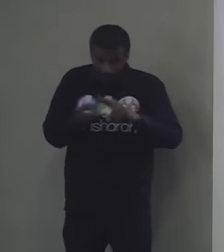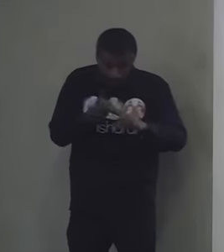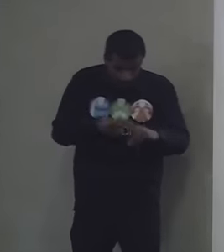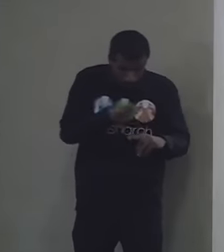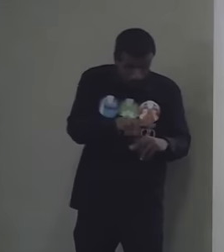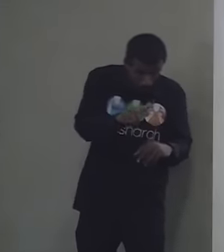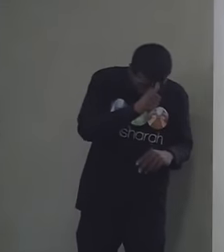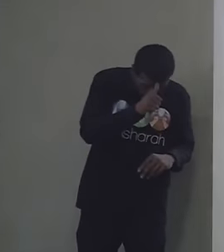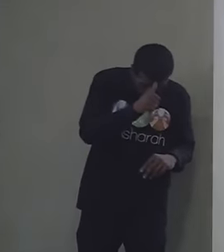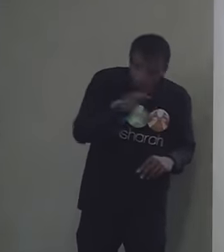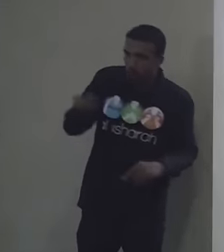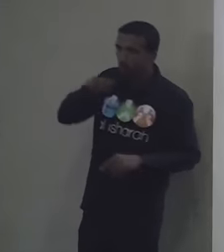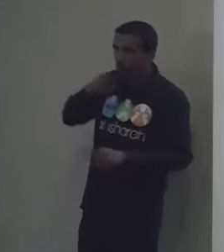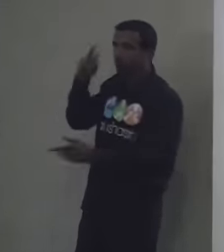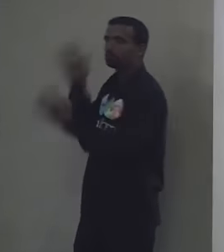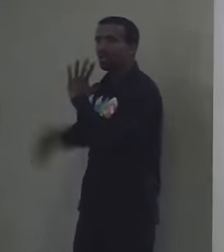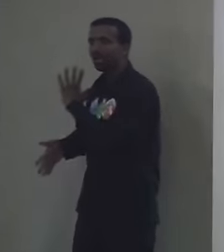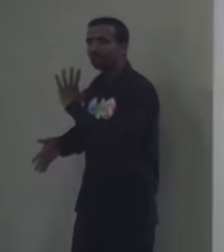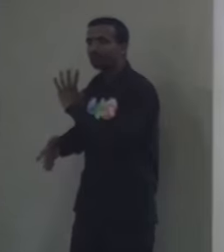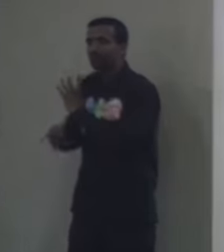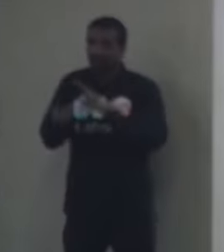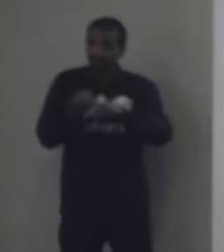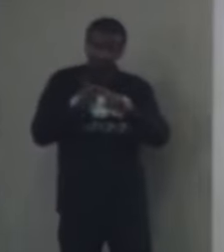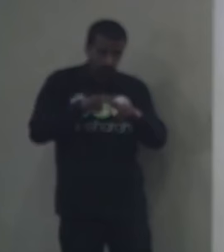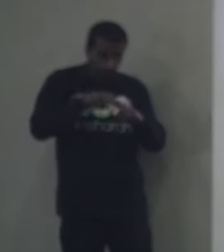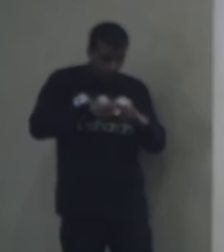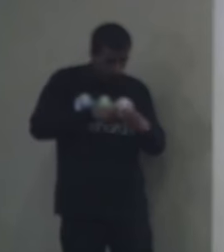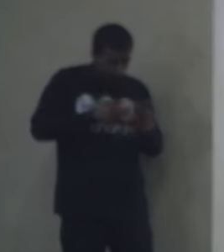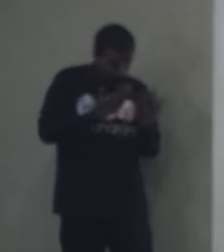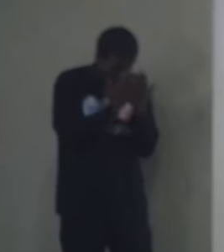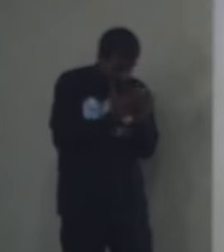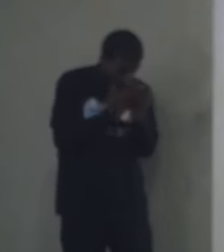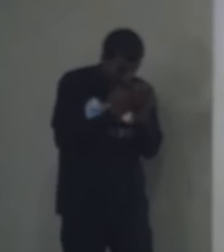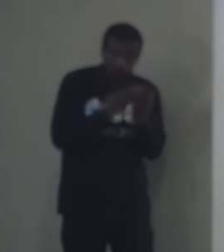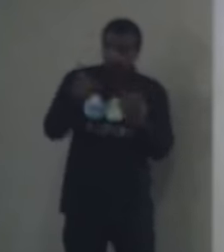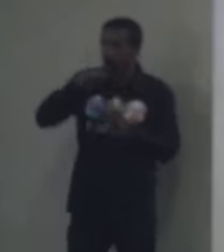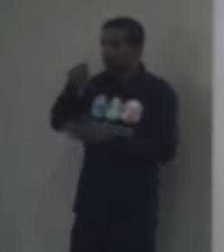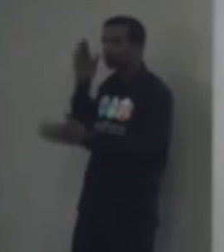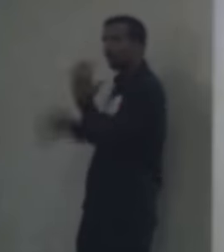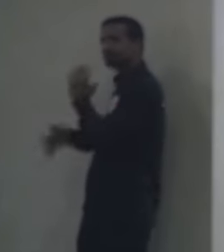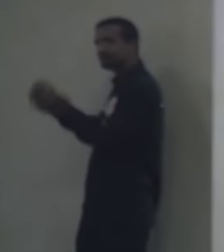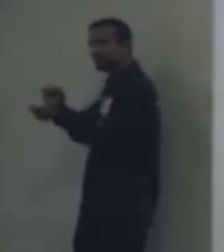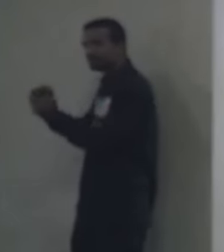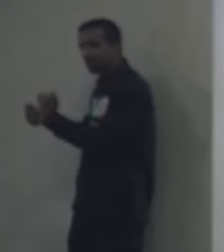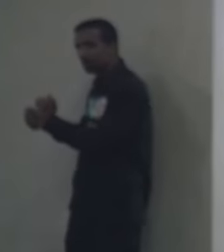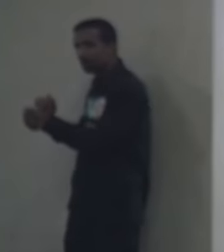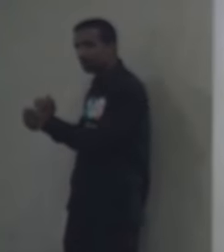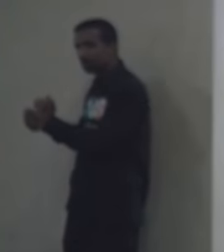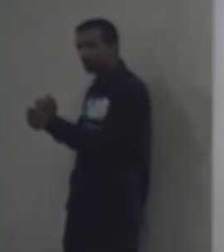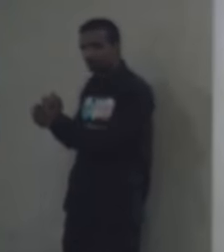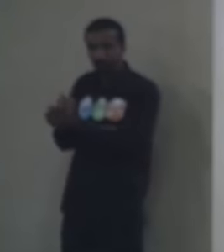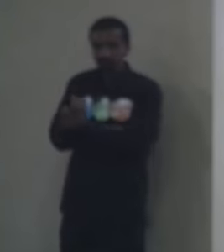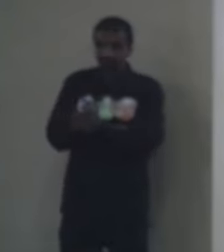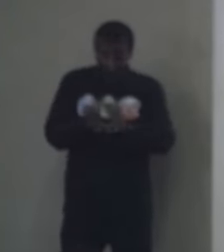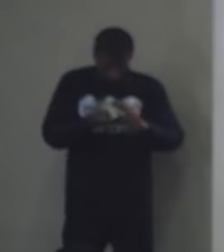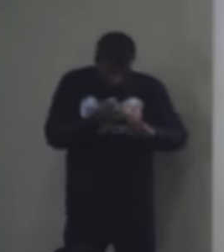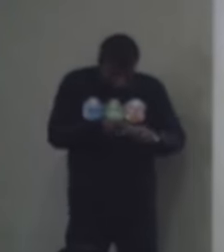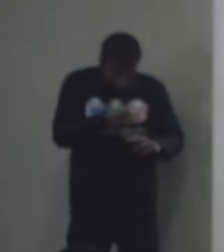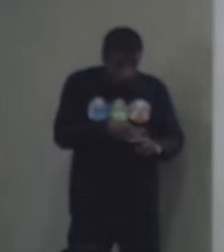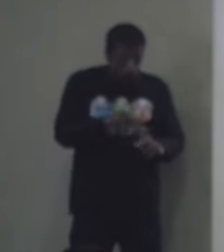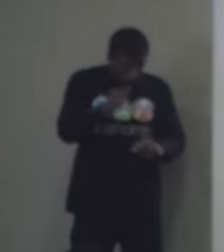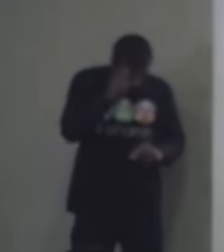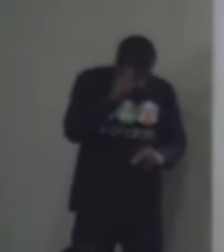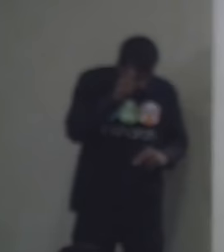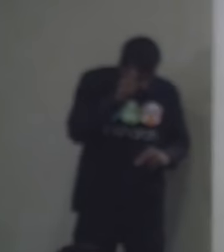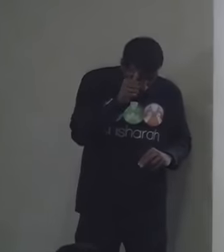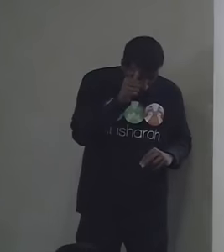known. Had you only, it stops there. Why does it stop there? Allah didn't say, had you only known, you could have